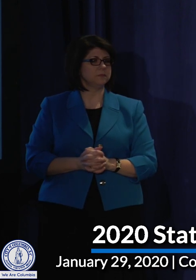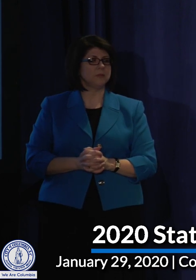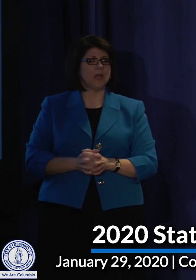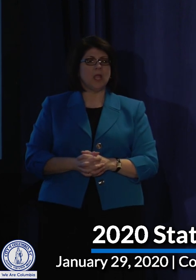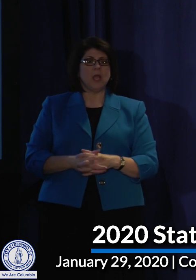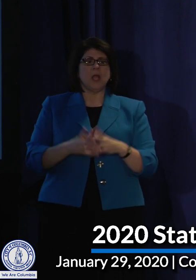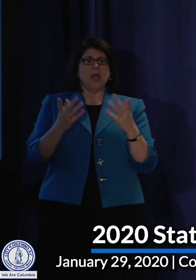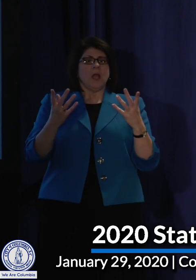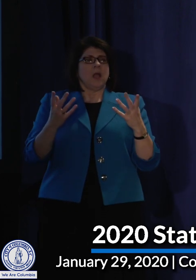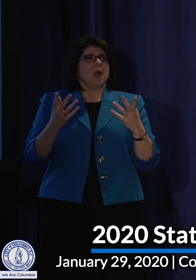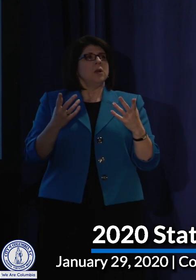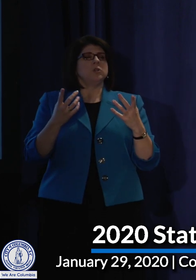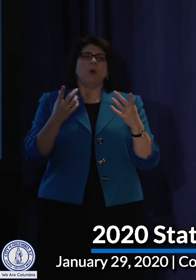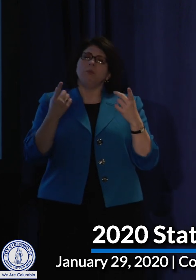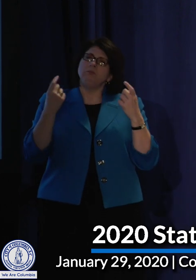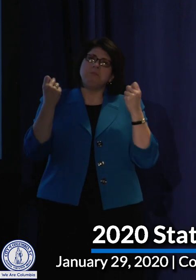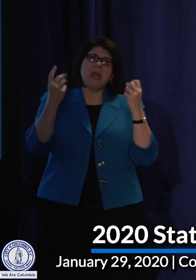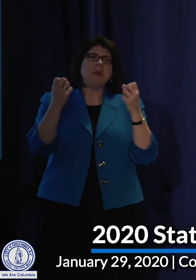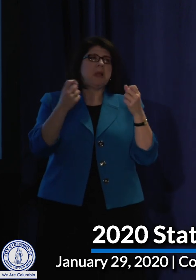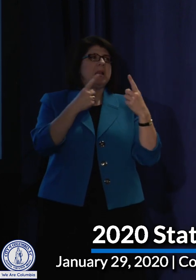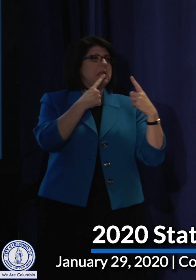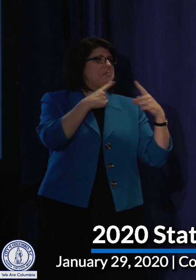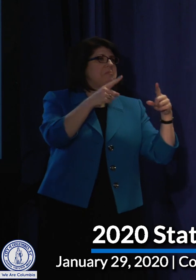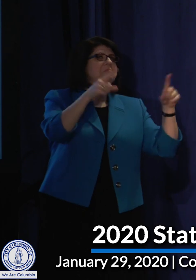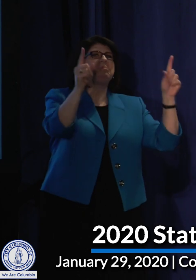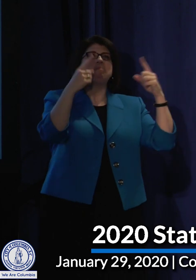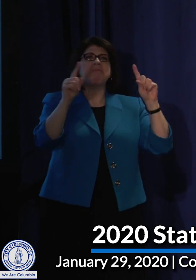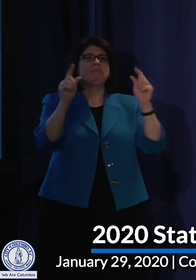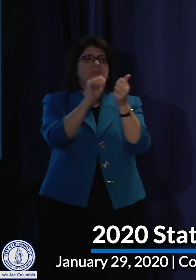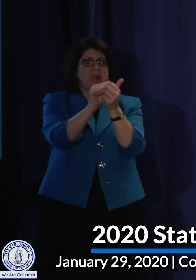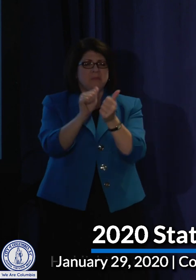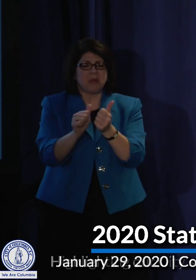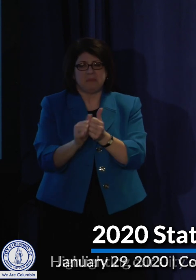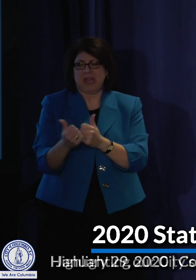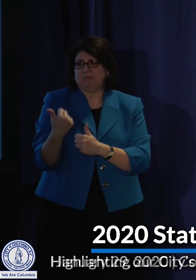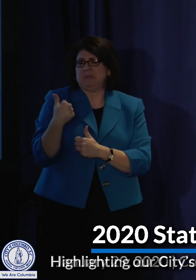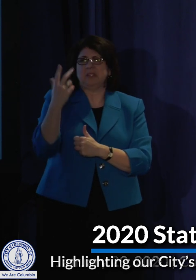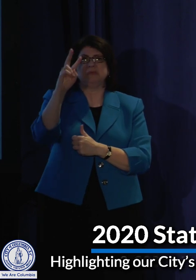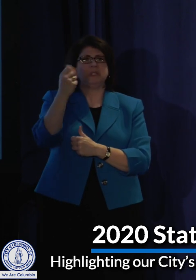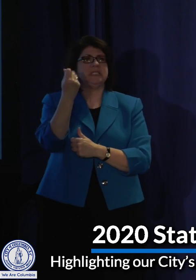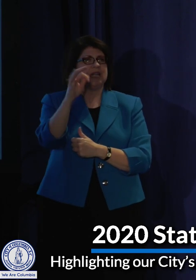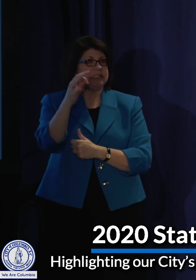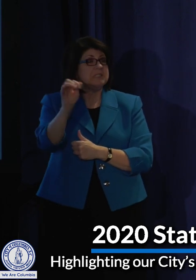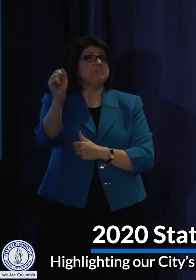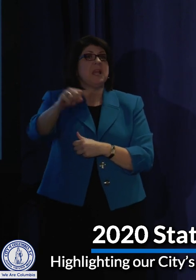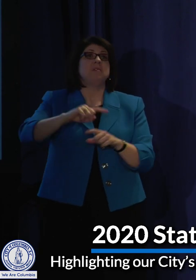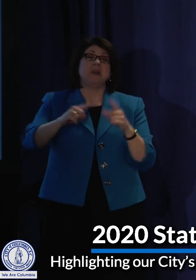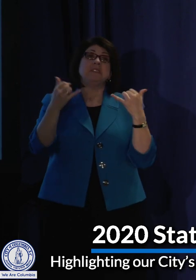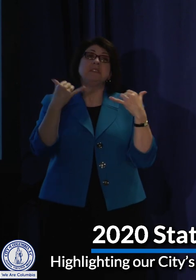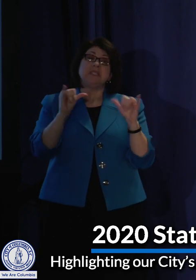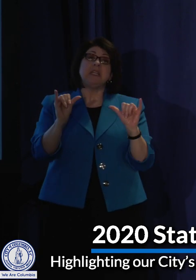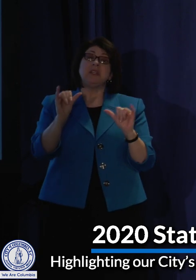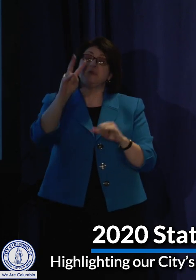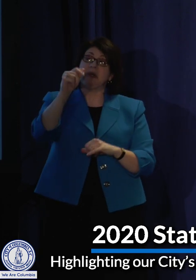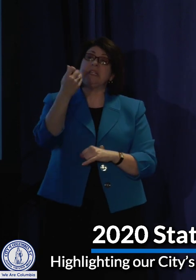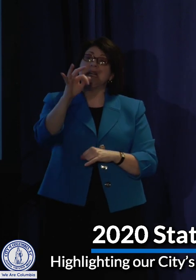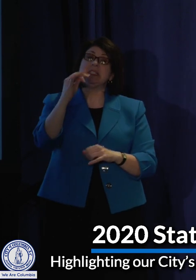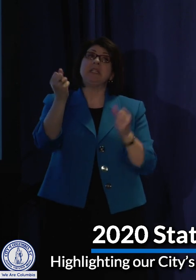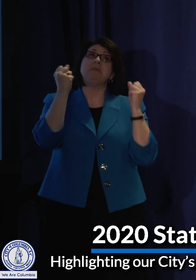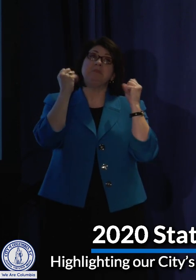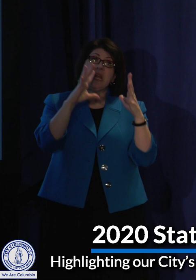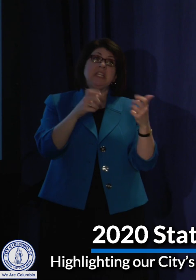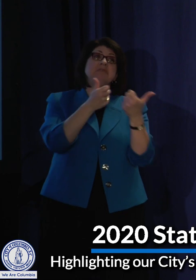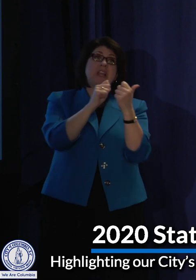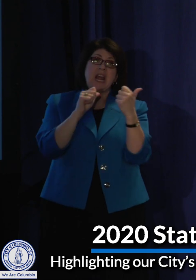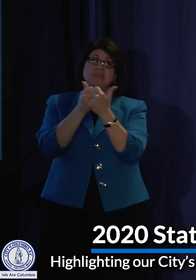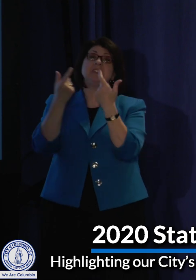So while we had many accomplishments and progress this past year, collectively, we faced many challenges in 2019. 2019